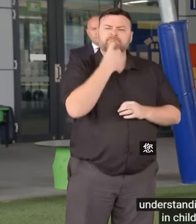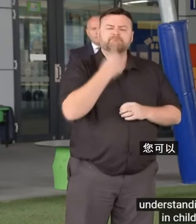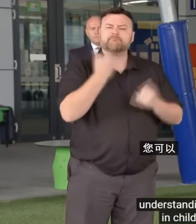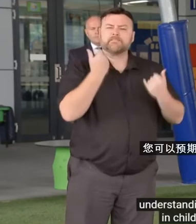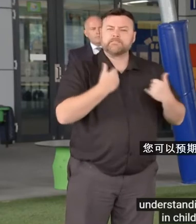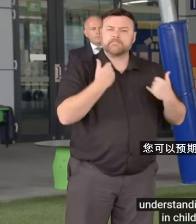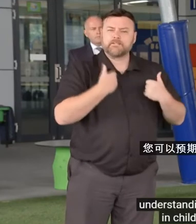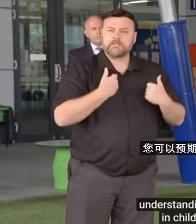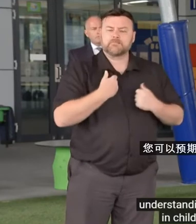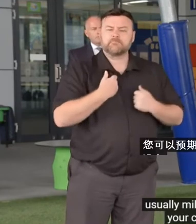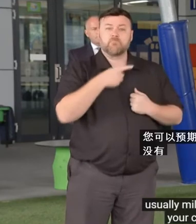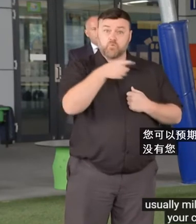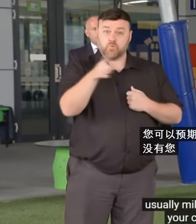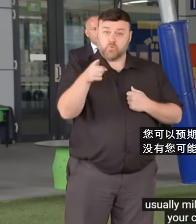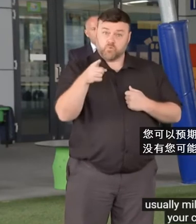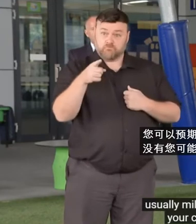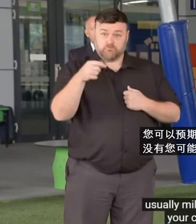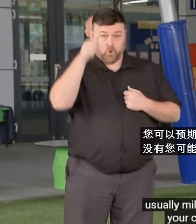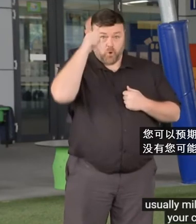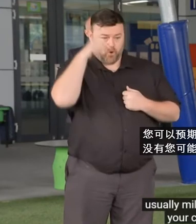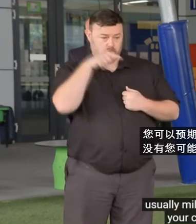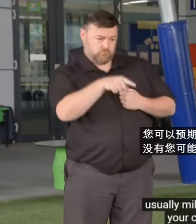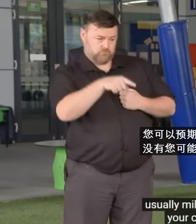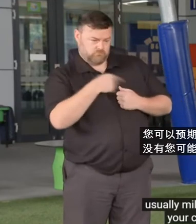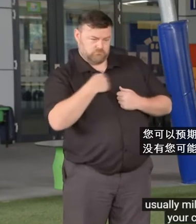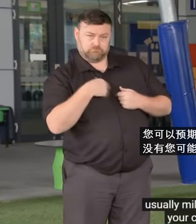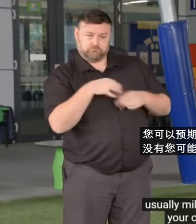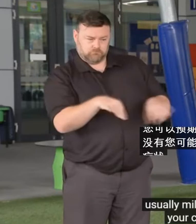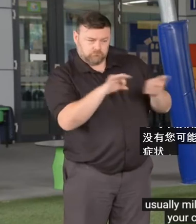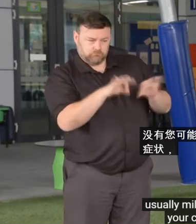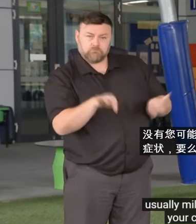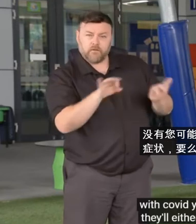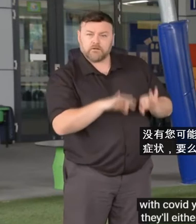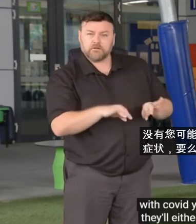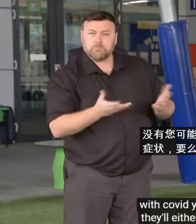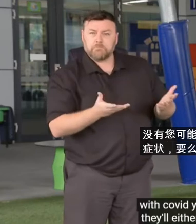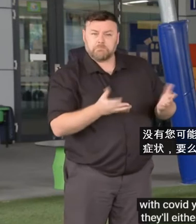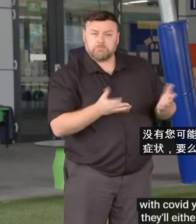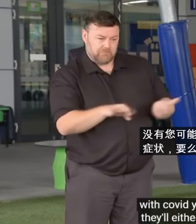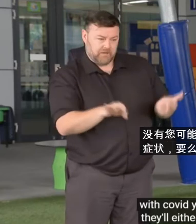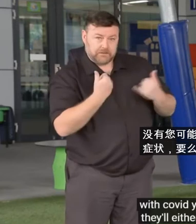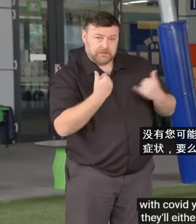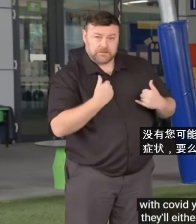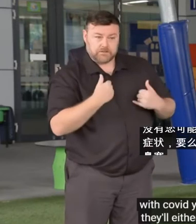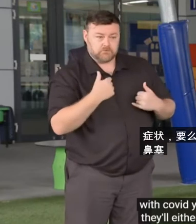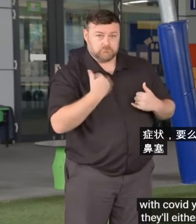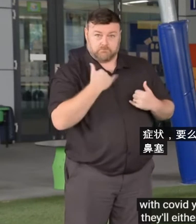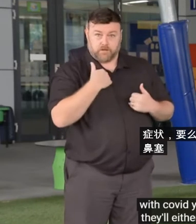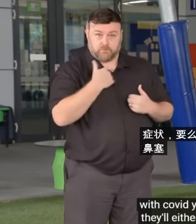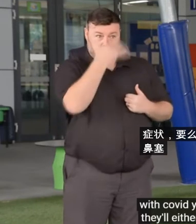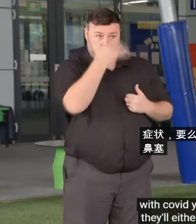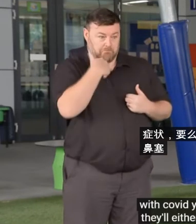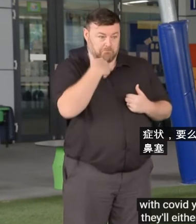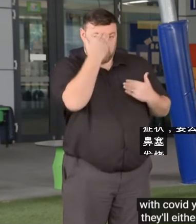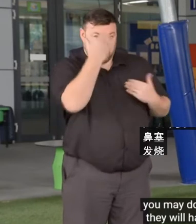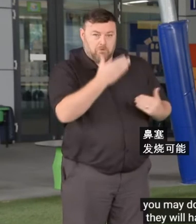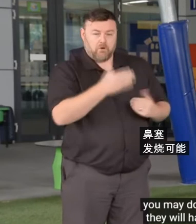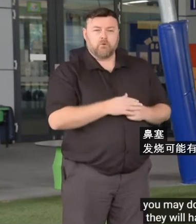with COVID, you could expect that they'll either have no symptoms, you may not actually know, or they will have mild symptoms with a blocked